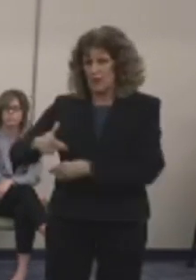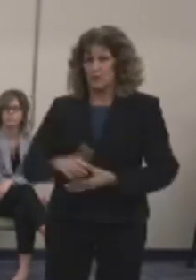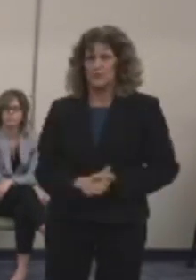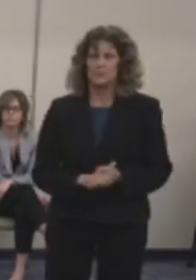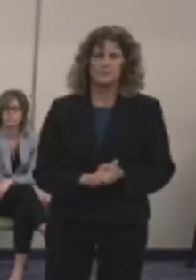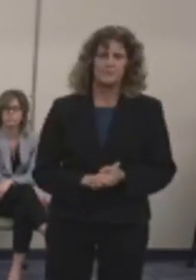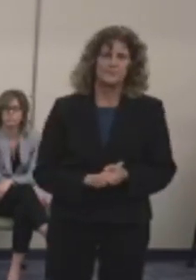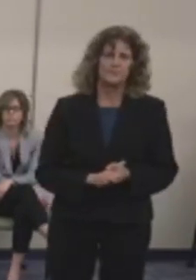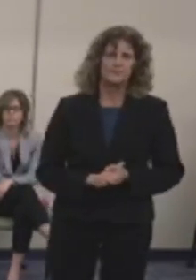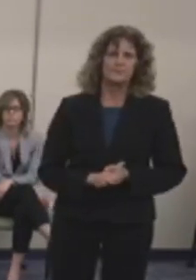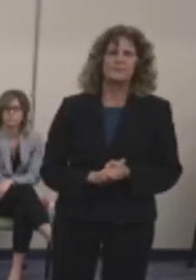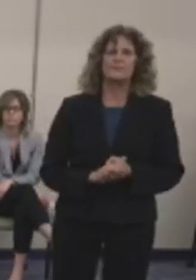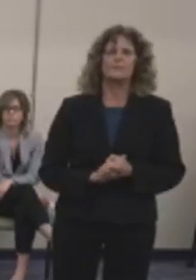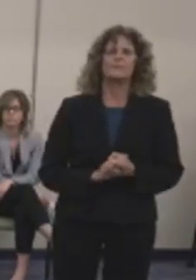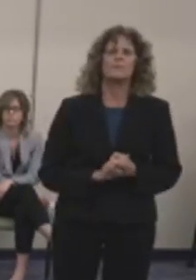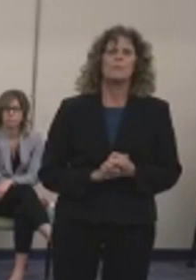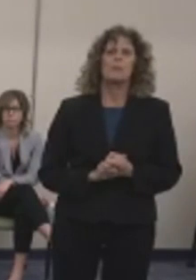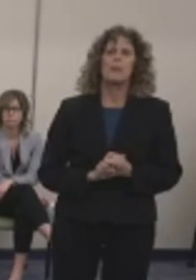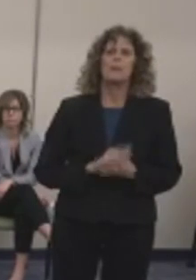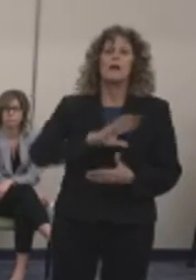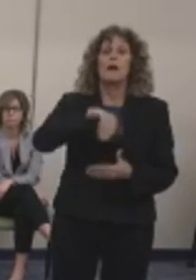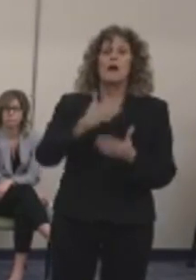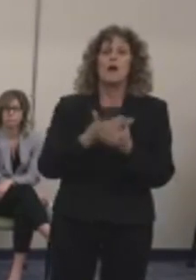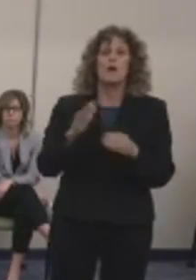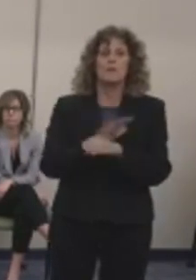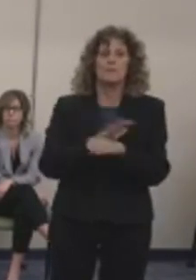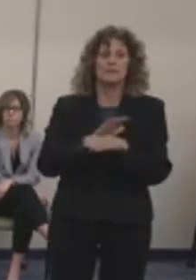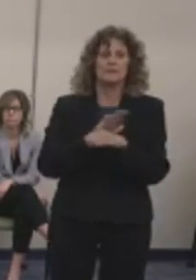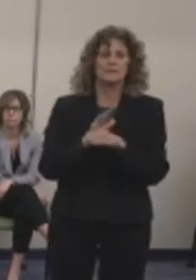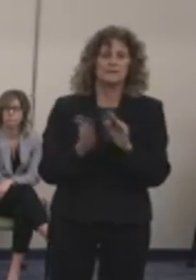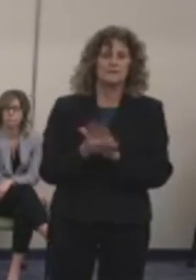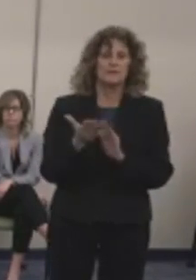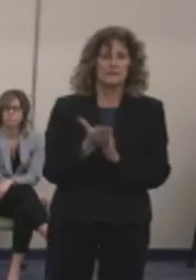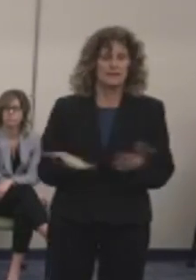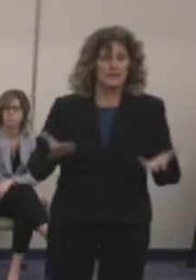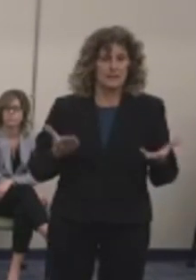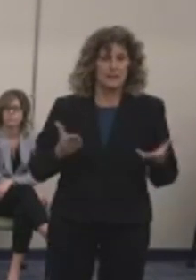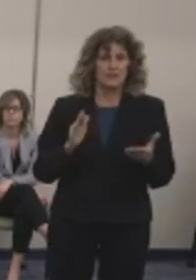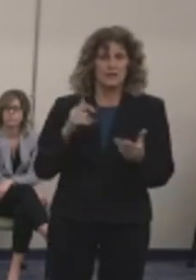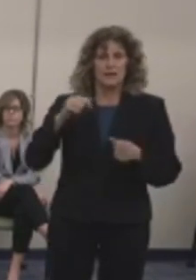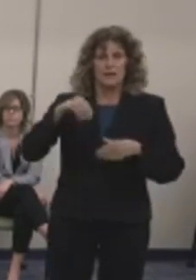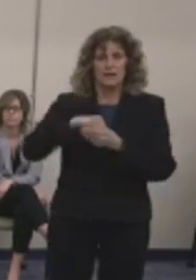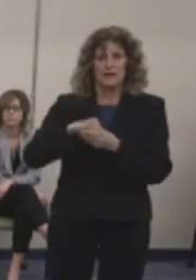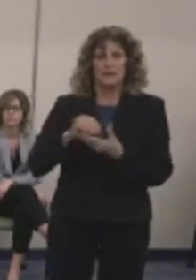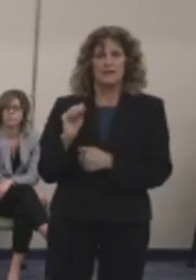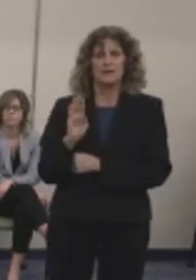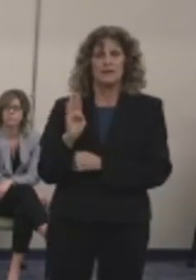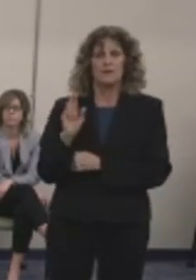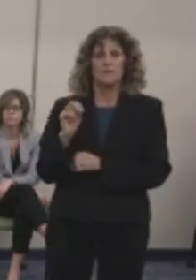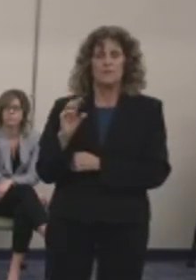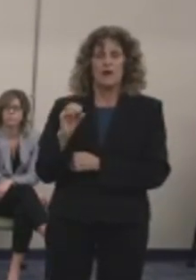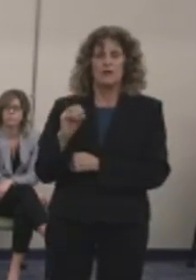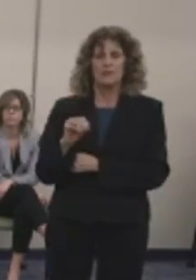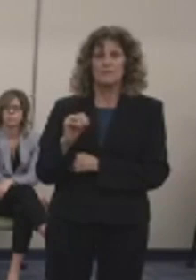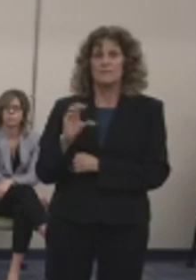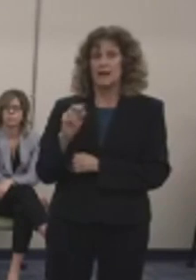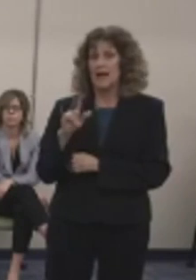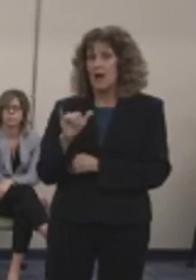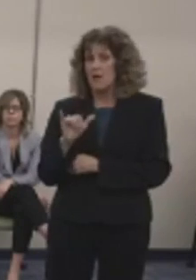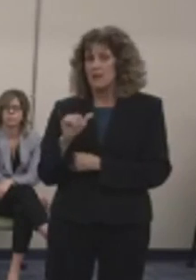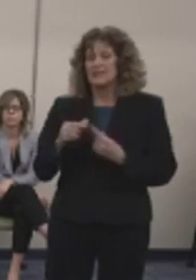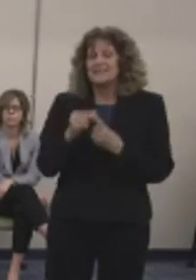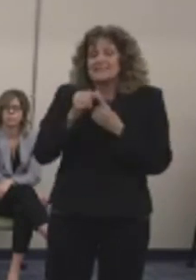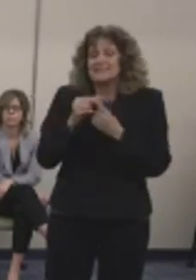county leaders went ahead and set an end date for this. That is April 9th at 6 a.m. But they may change or extend this order